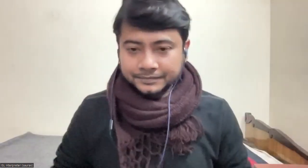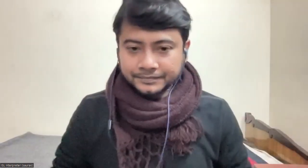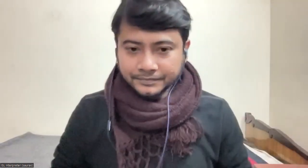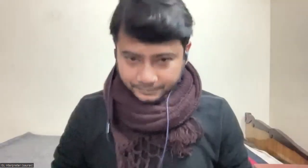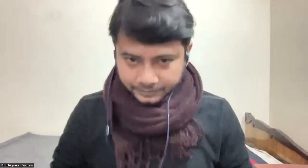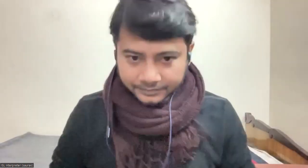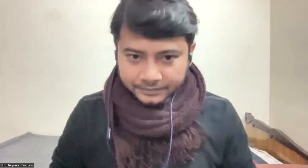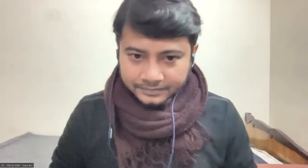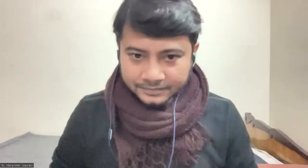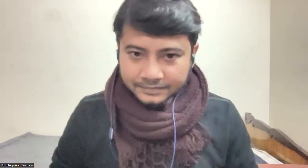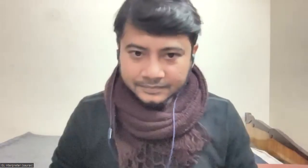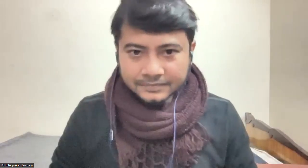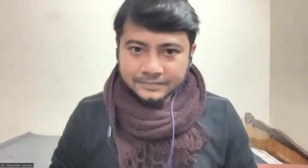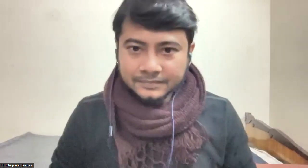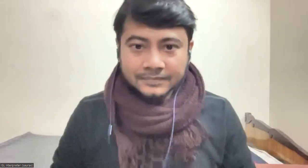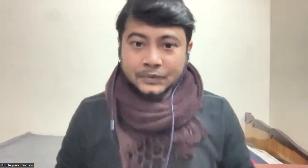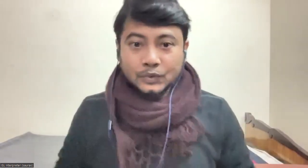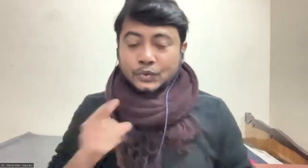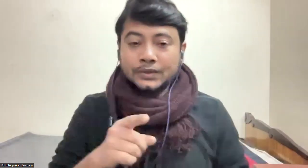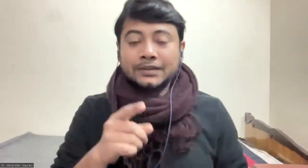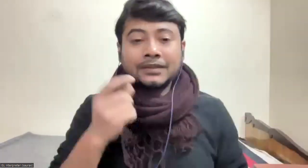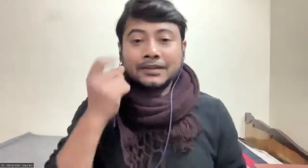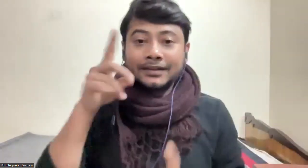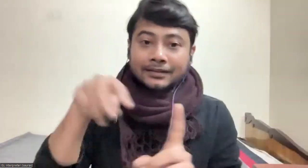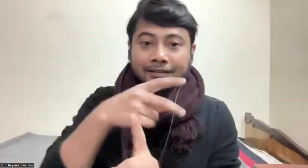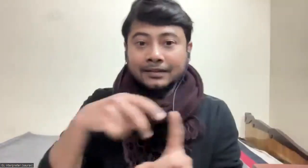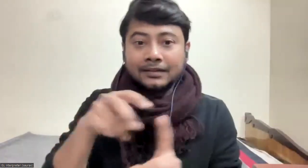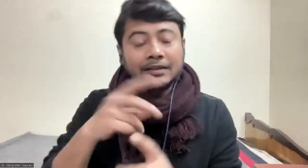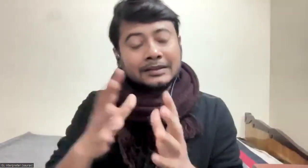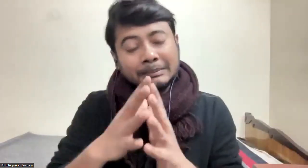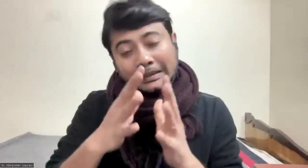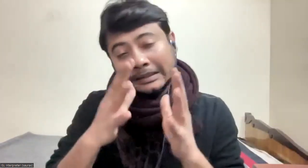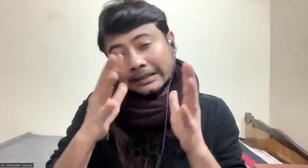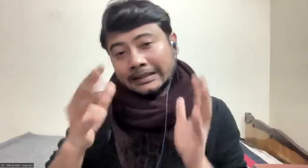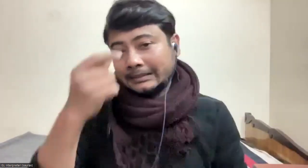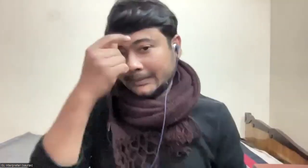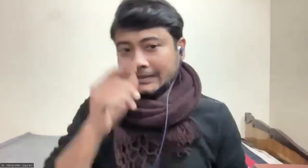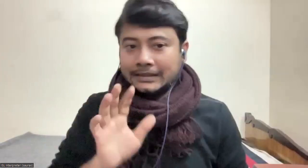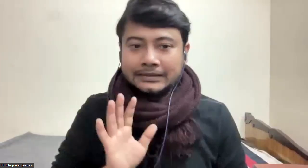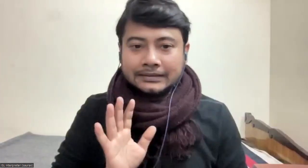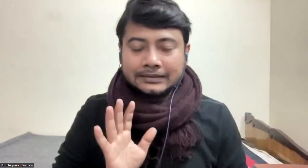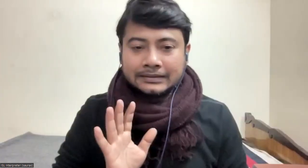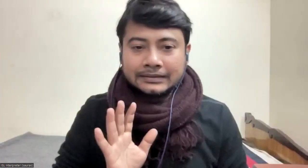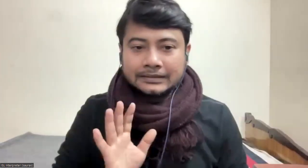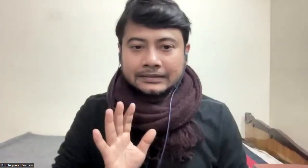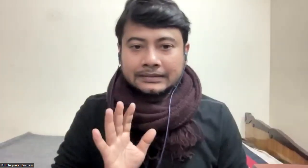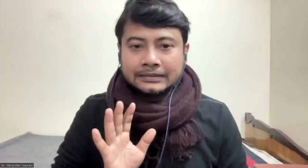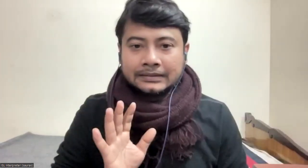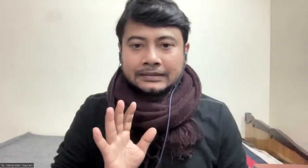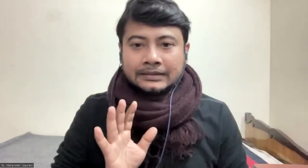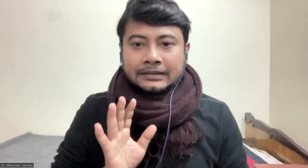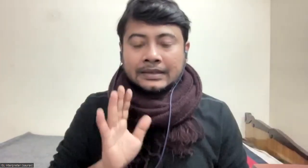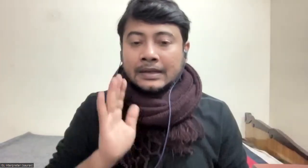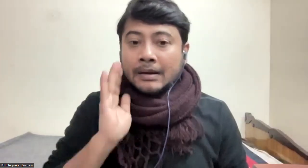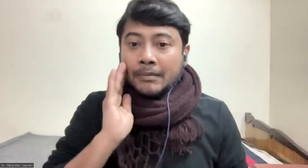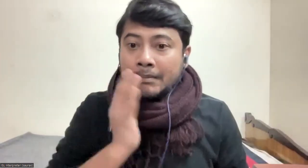Right? So it's a very, very serious offense. Make note not to do any